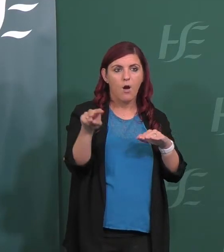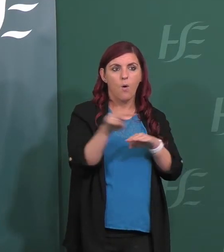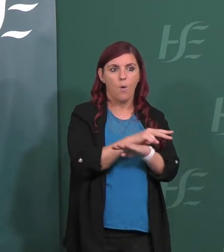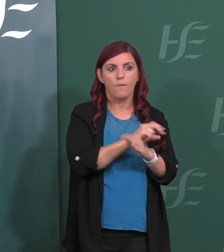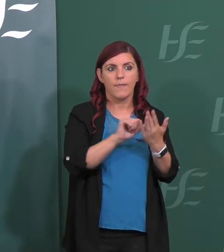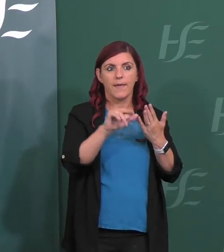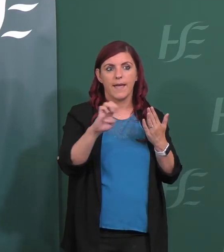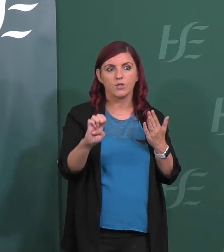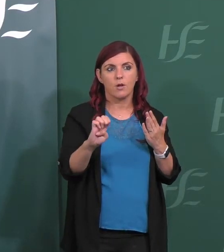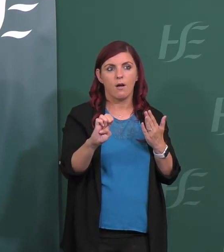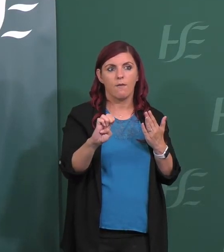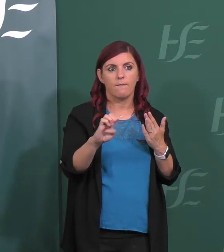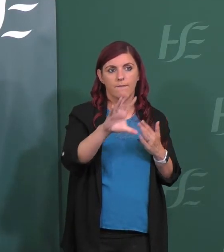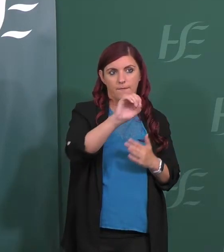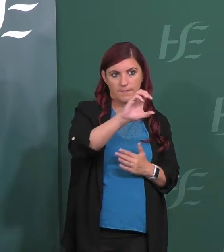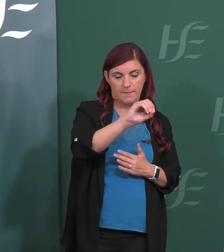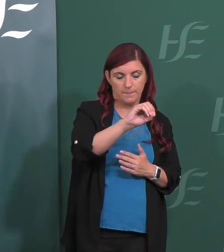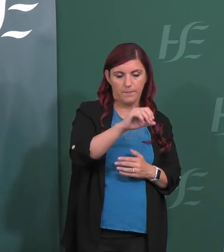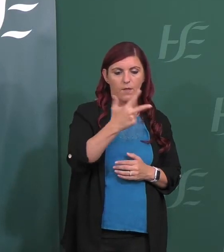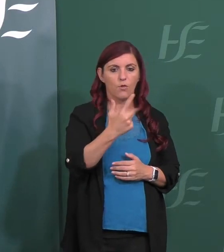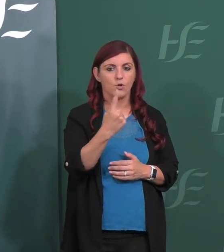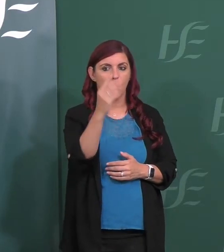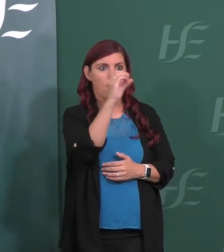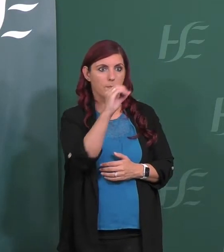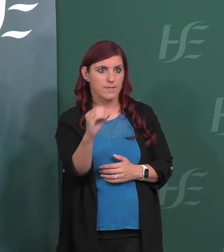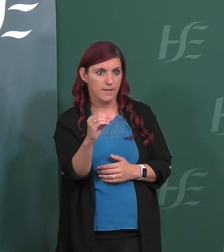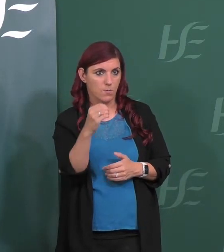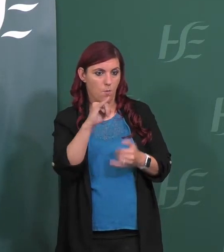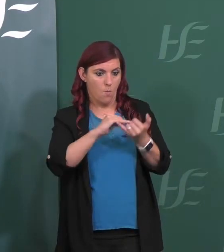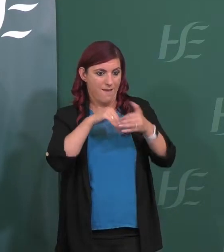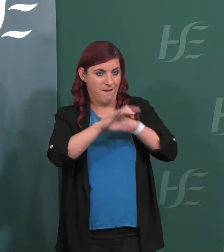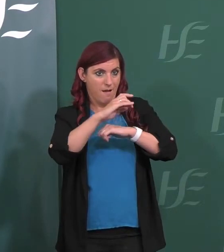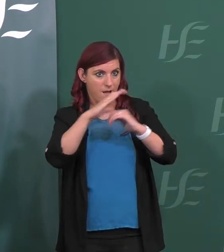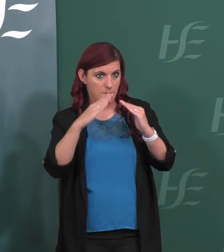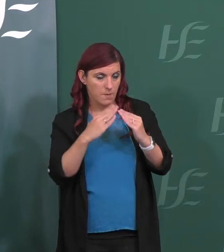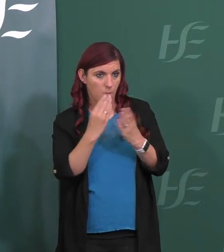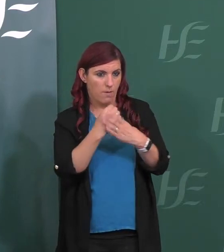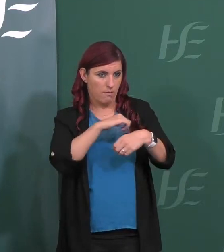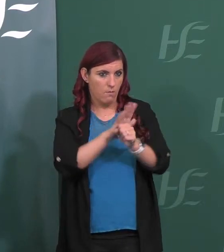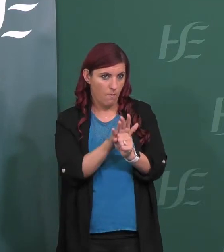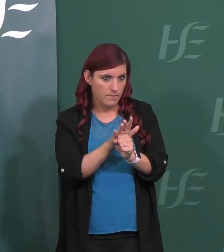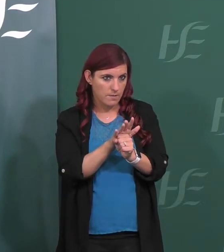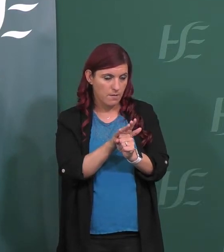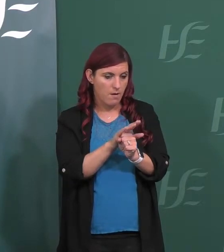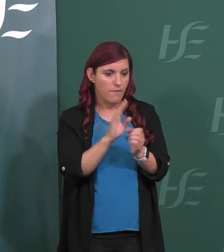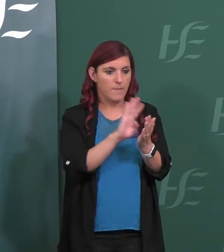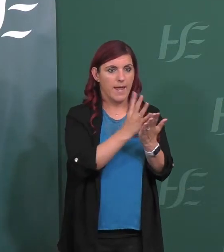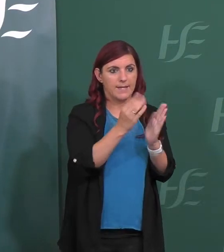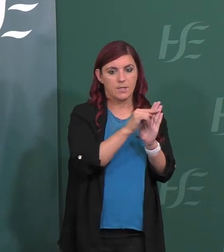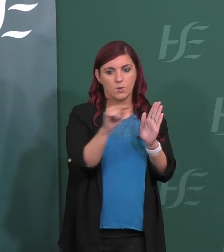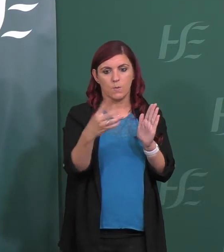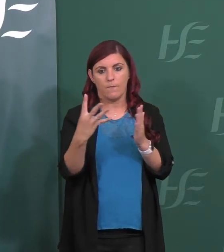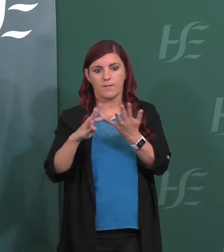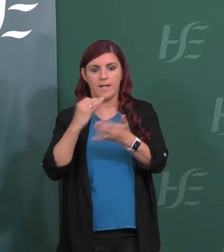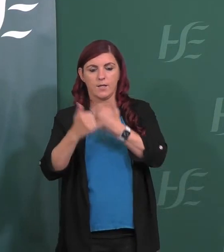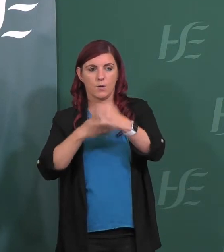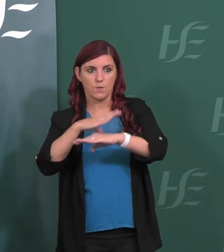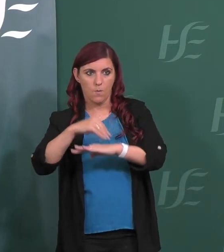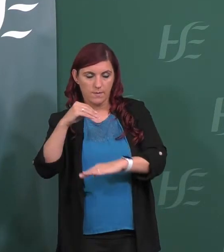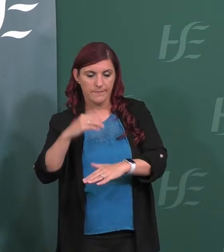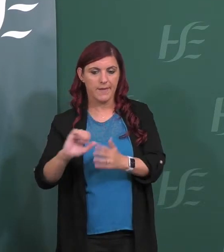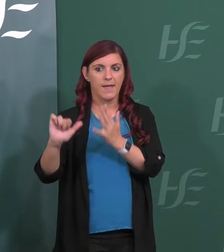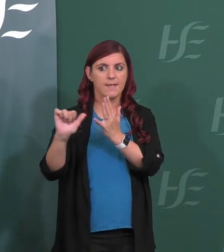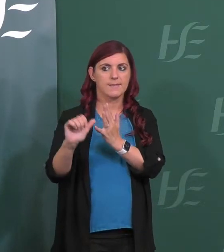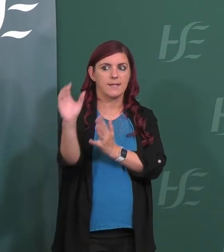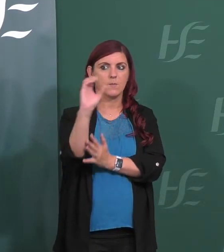age of 50. 31% of the hospitalised cases with COVID were between the ages of 19 to 49. And